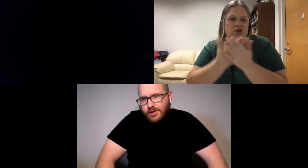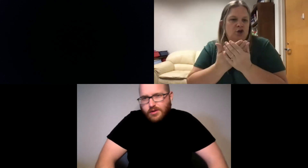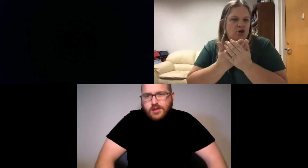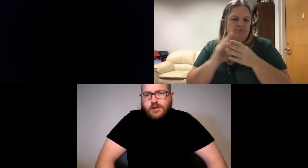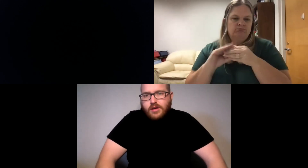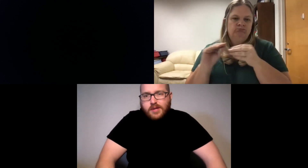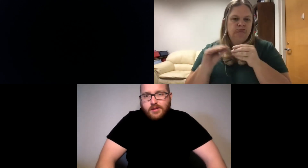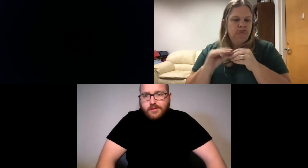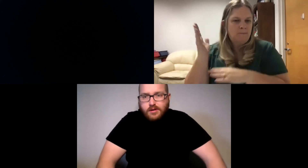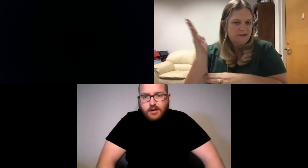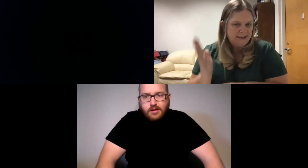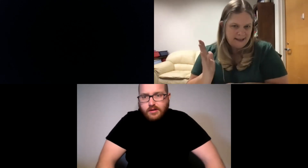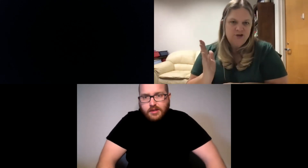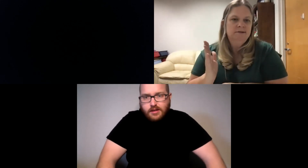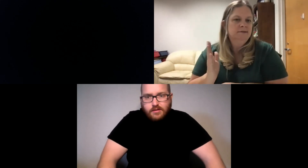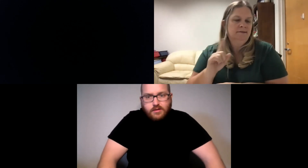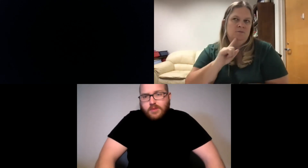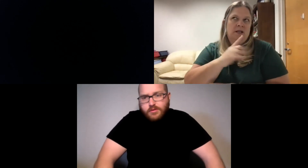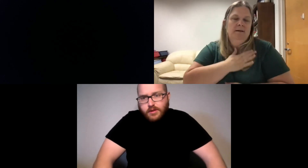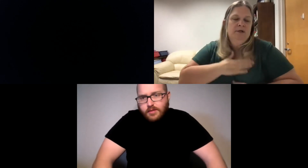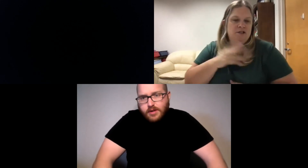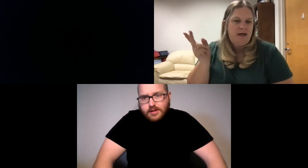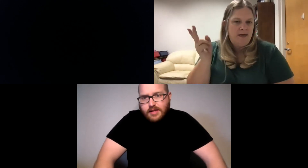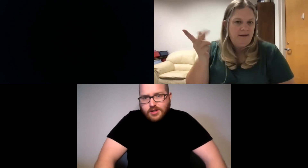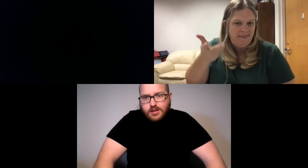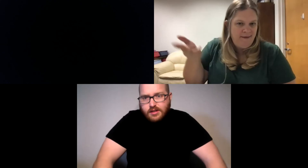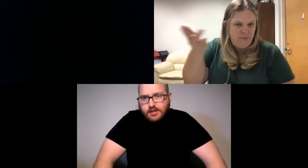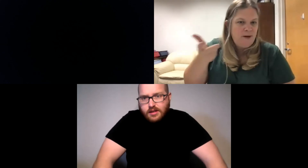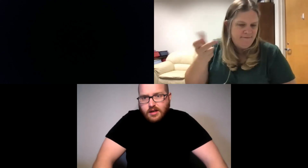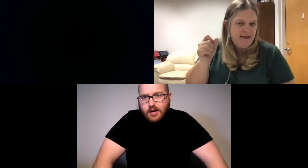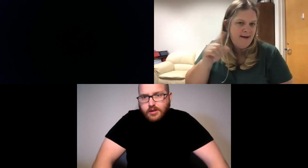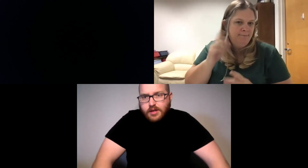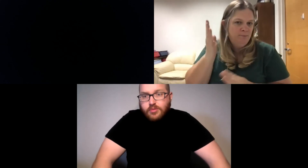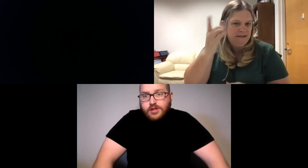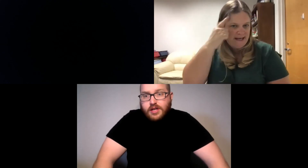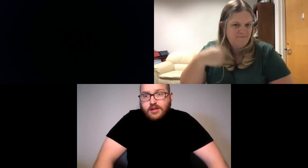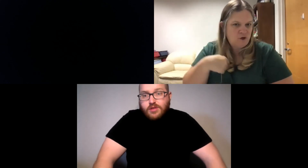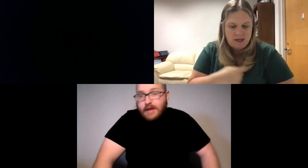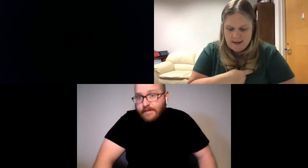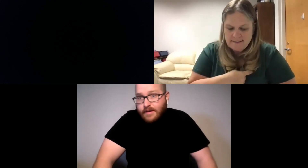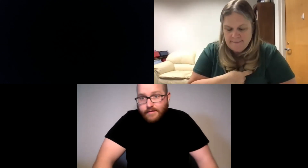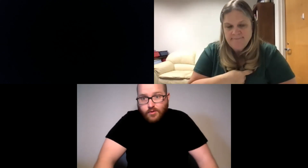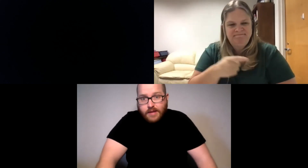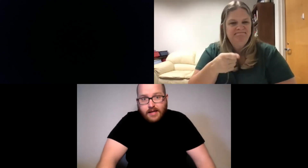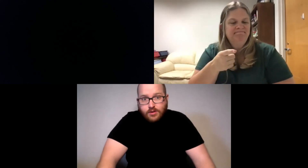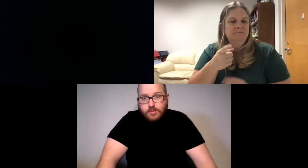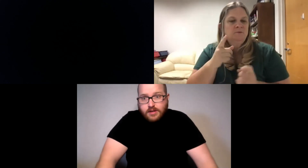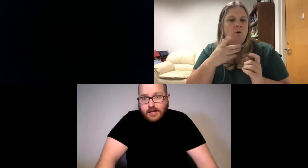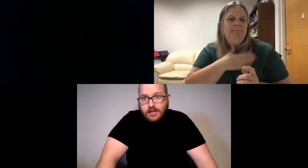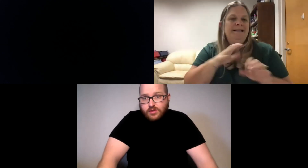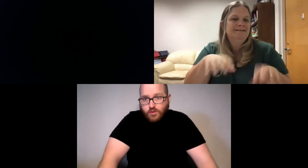in general. So they're both really good presentations. I really appreciate the 3 of them for making